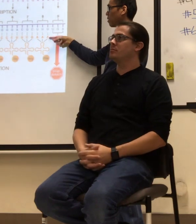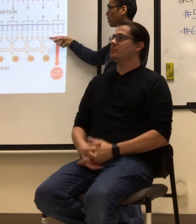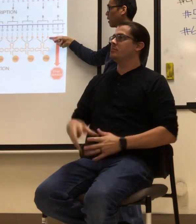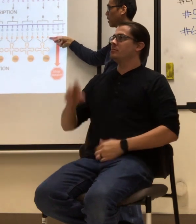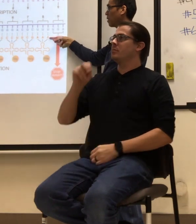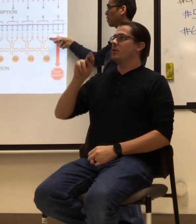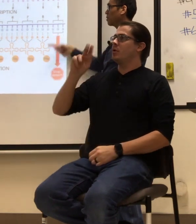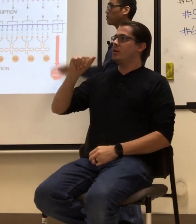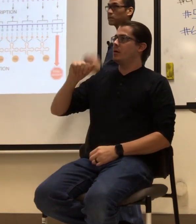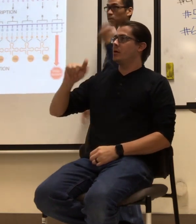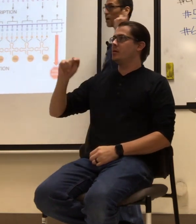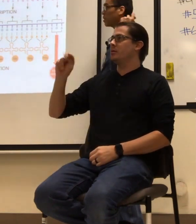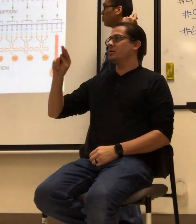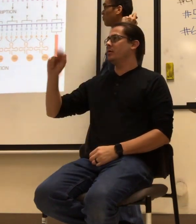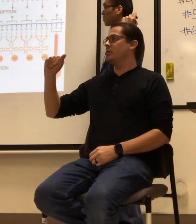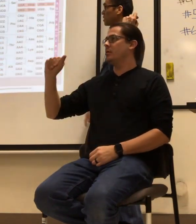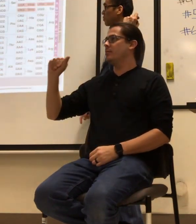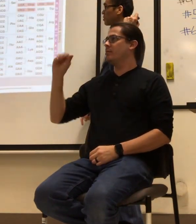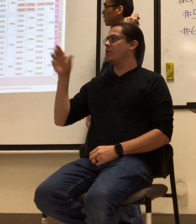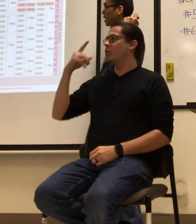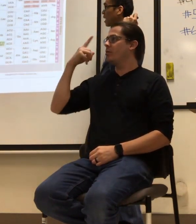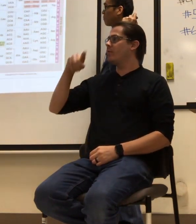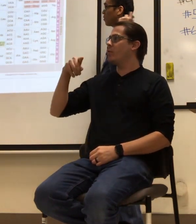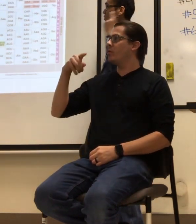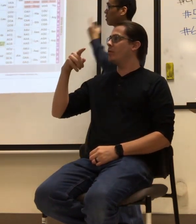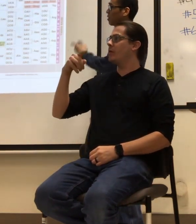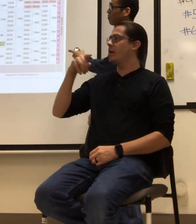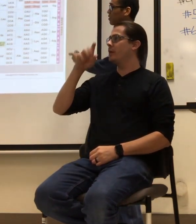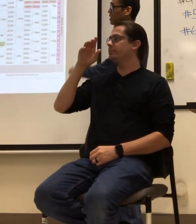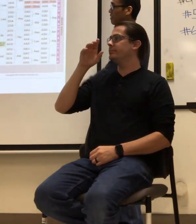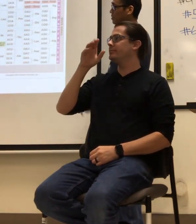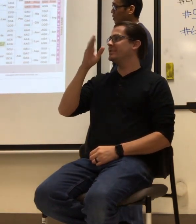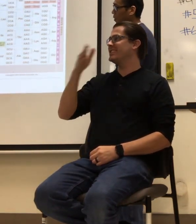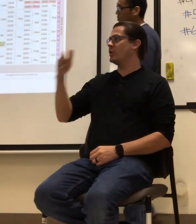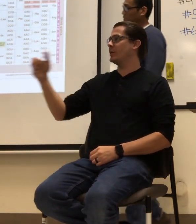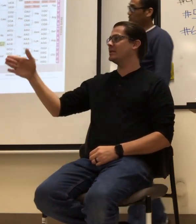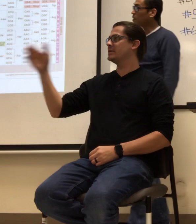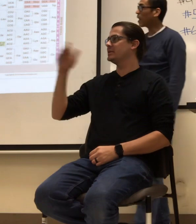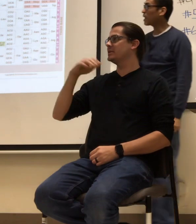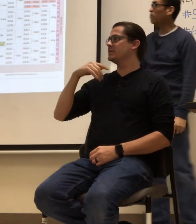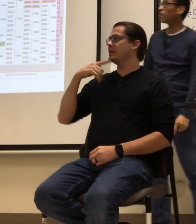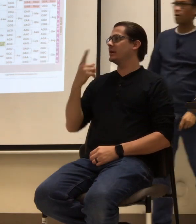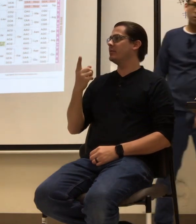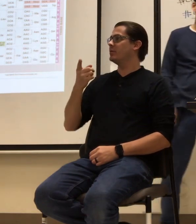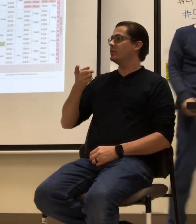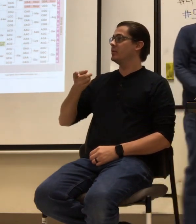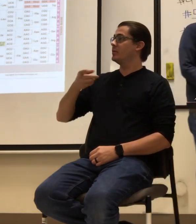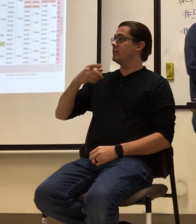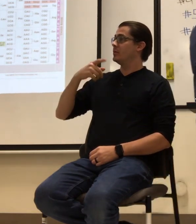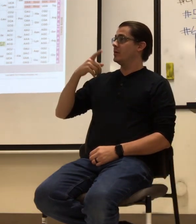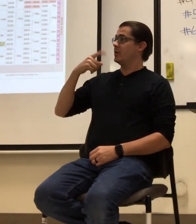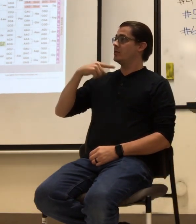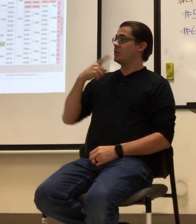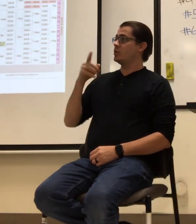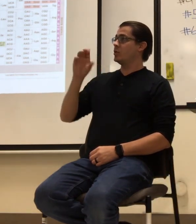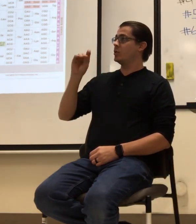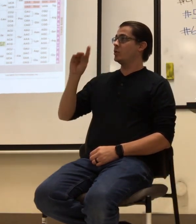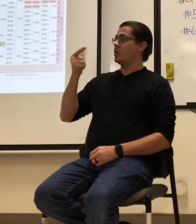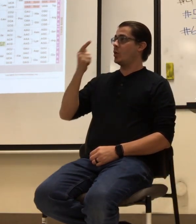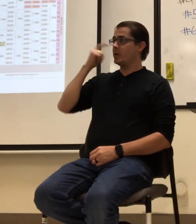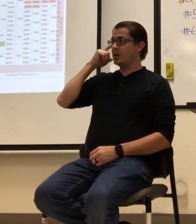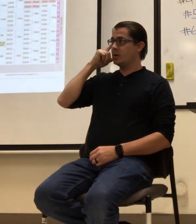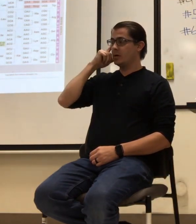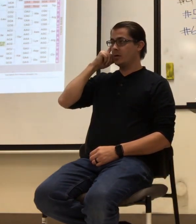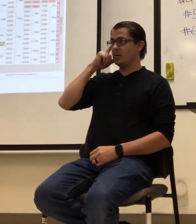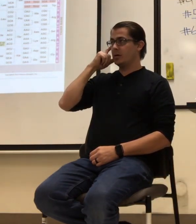mRNA to tRNA. So let's go ahead and do it for the sequence that I gave you. This half-sheet question. I gave you the coding strand. The DNA